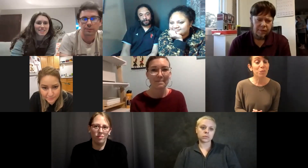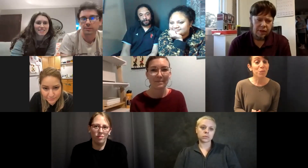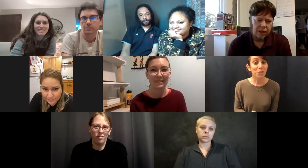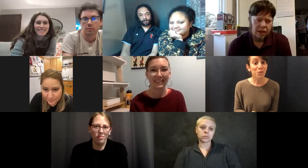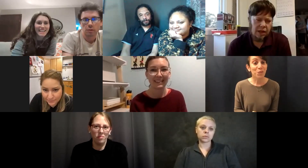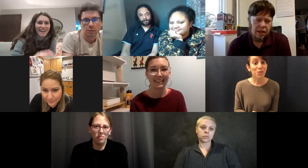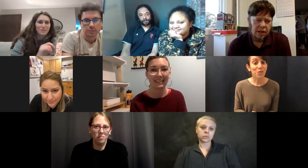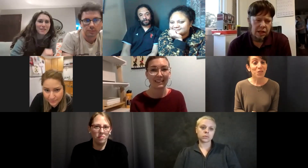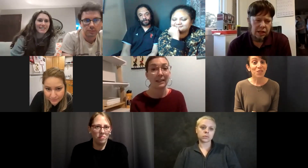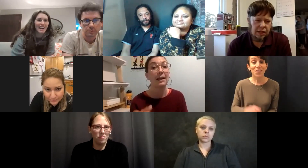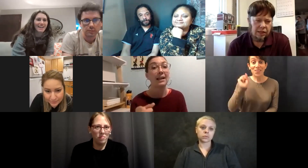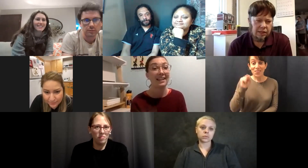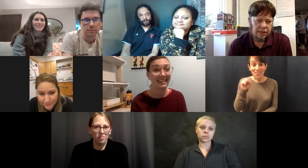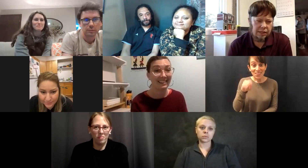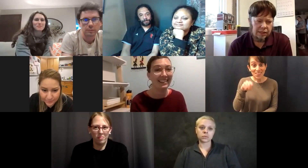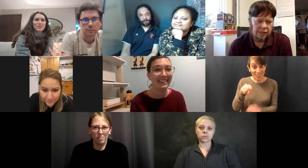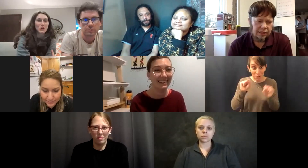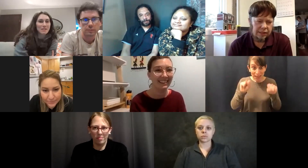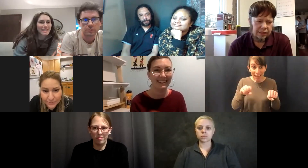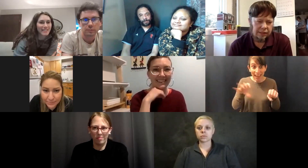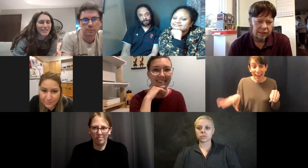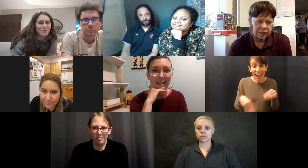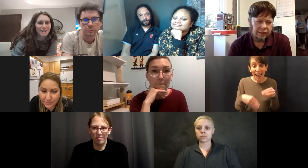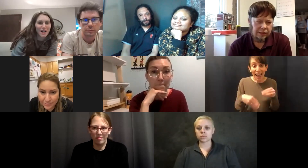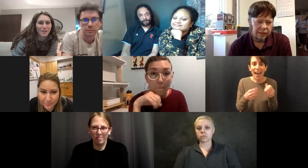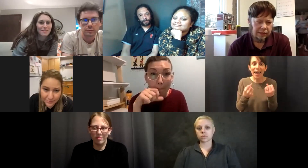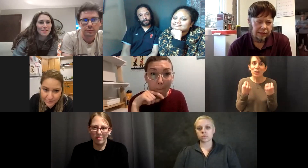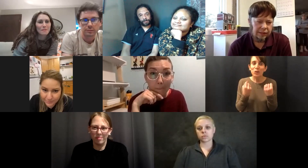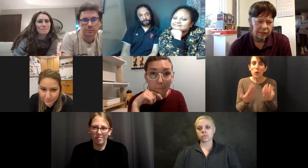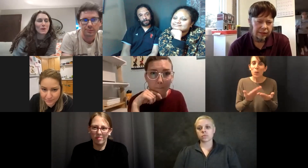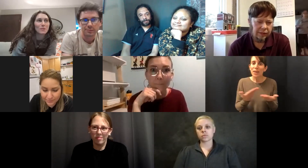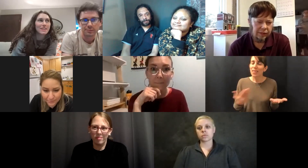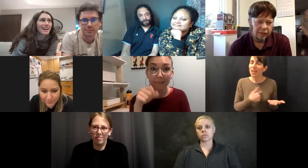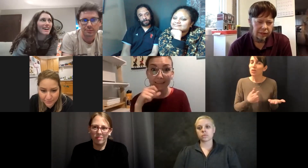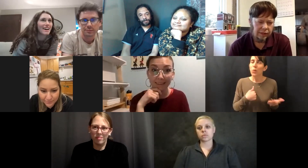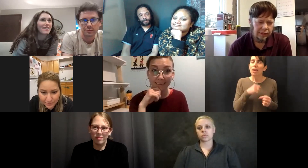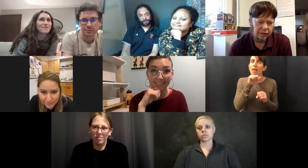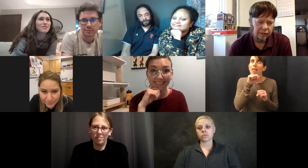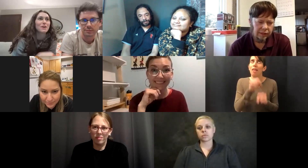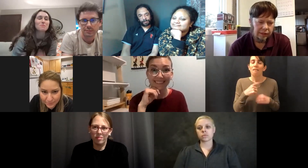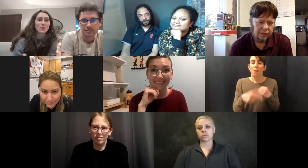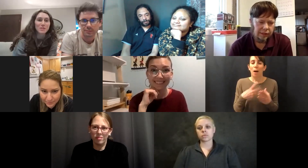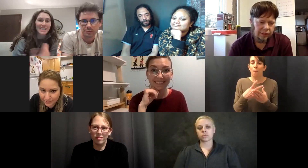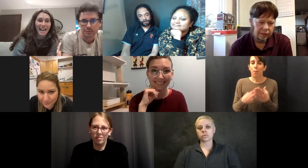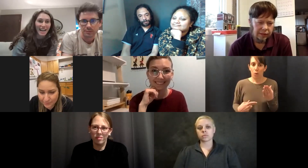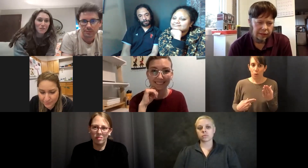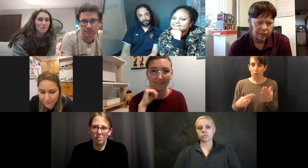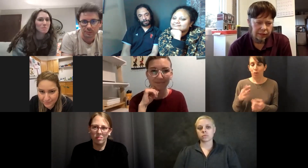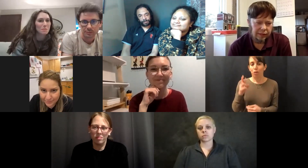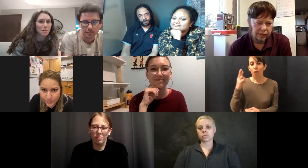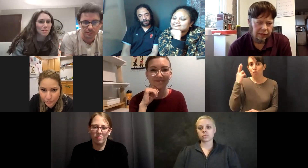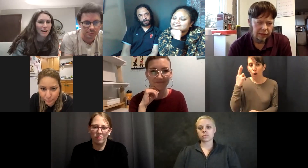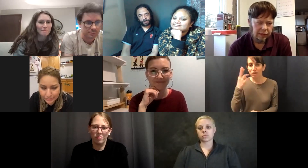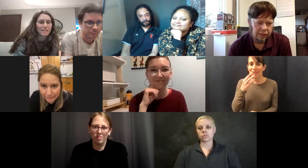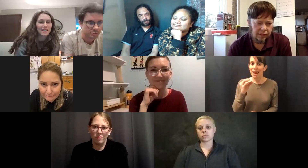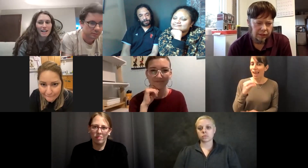were? Yeah, we can add. There's so many things we love about both from Rosen and from the